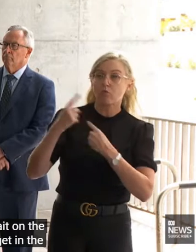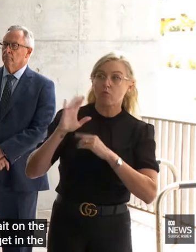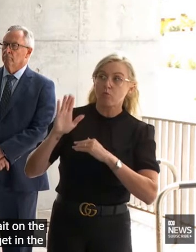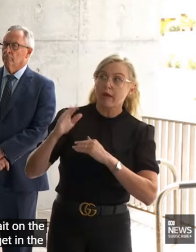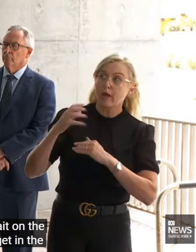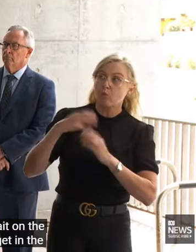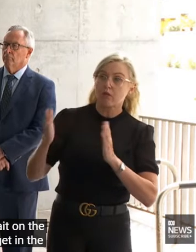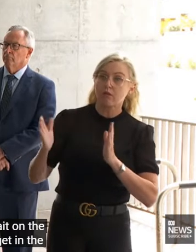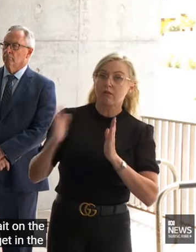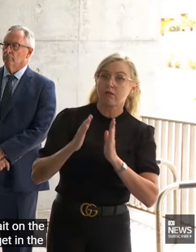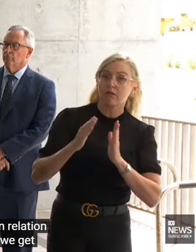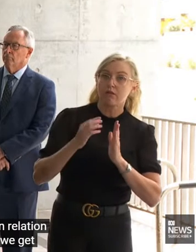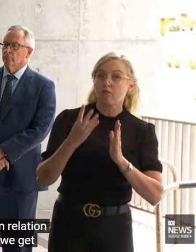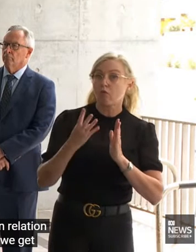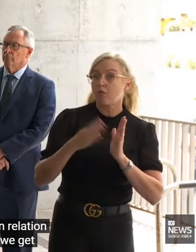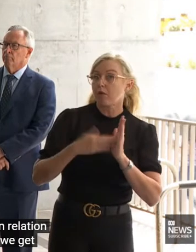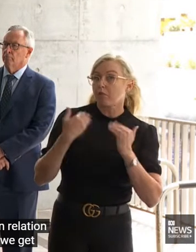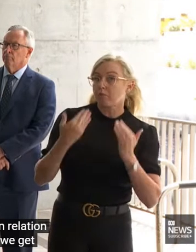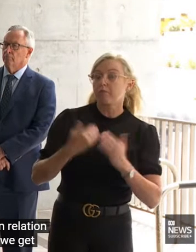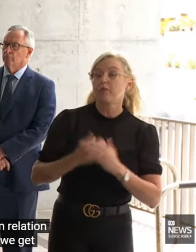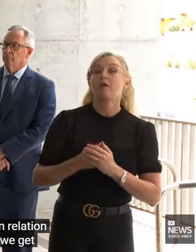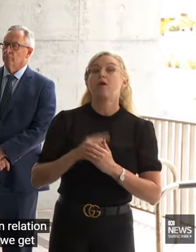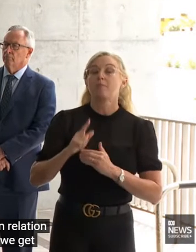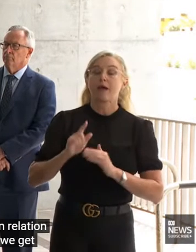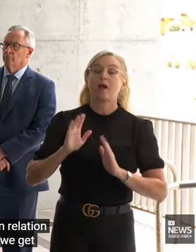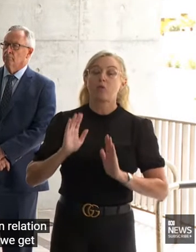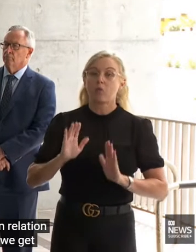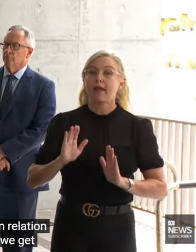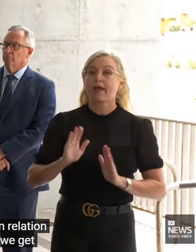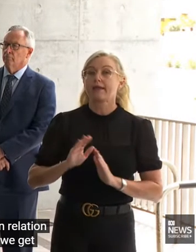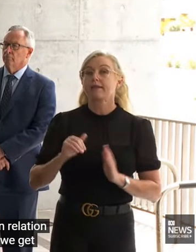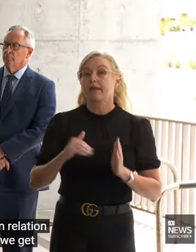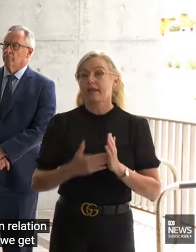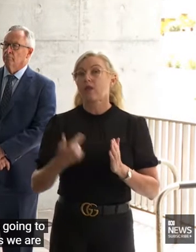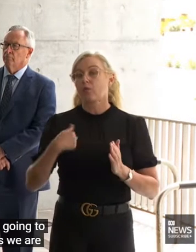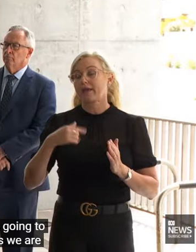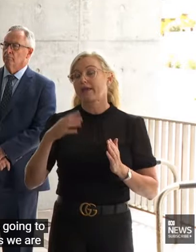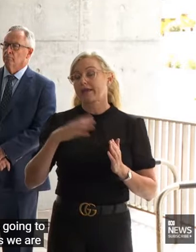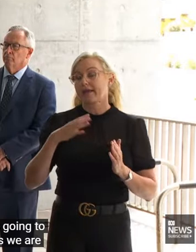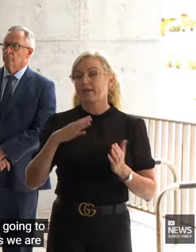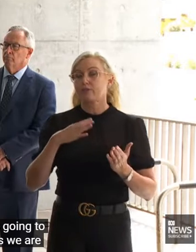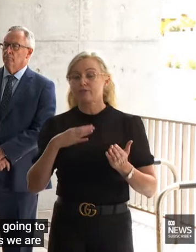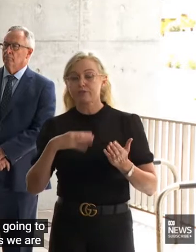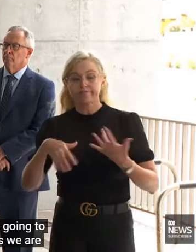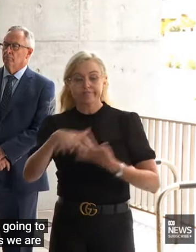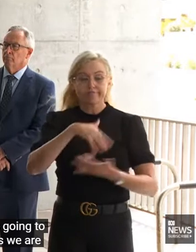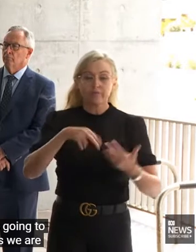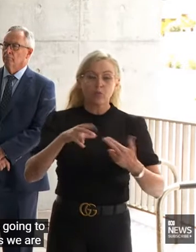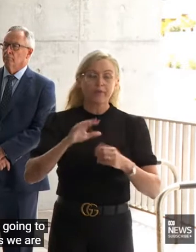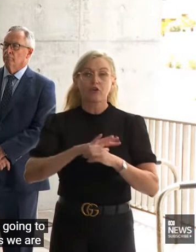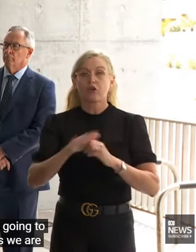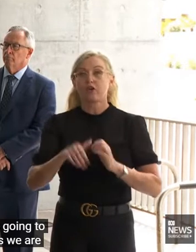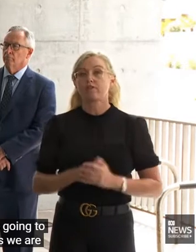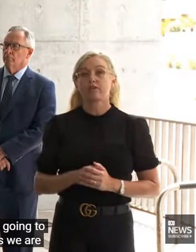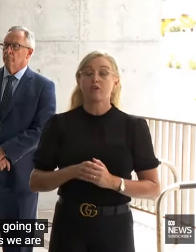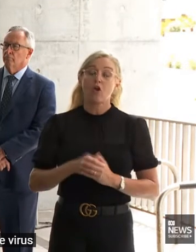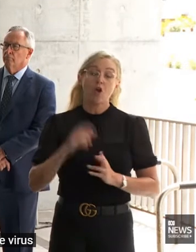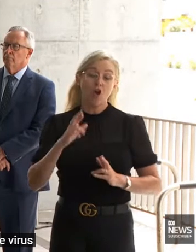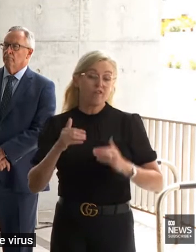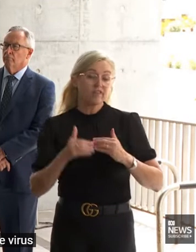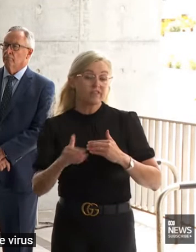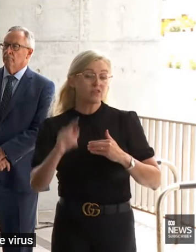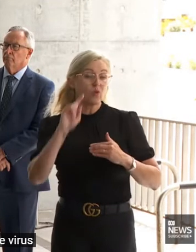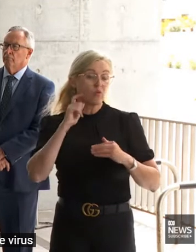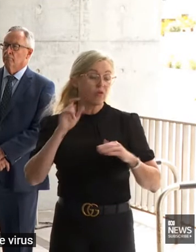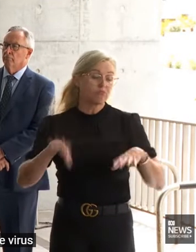through that phase, it's going to be very important, as we are living alongside the virus, that this just becomes part of the ordinary course of